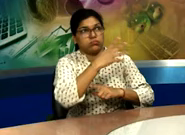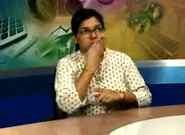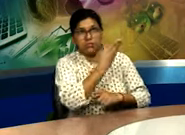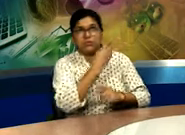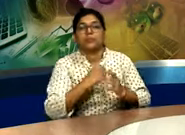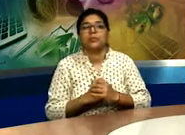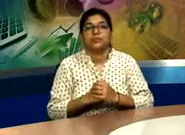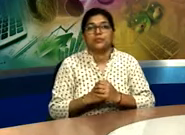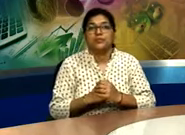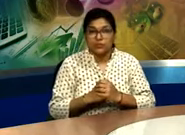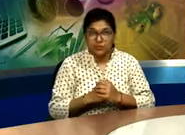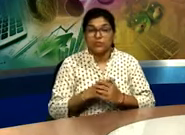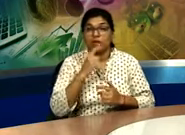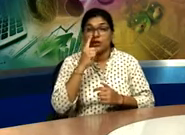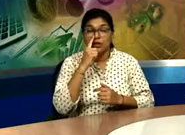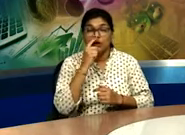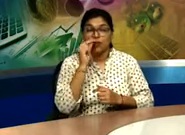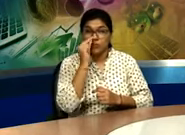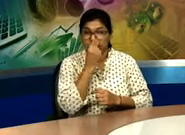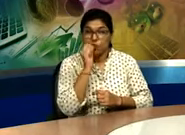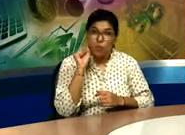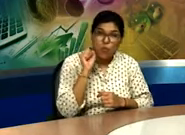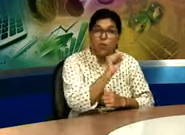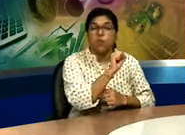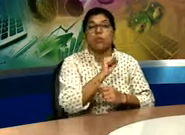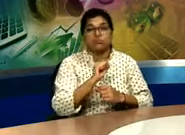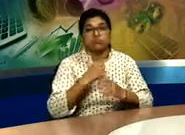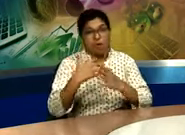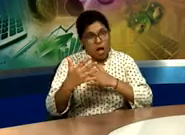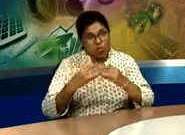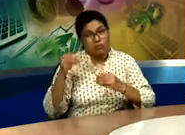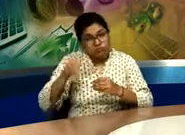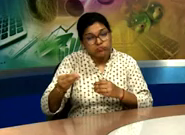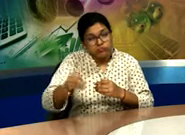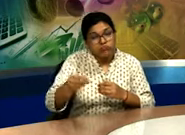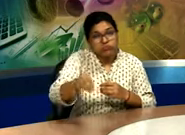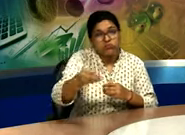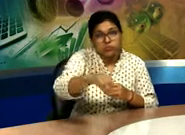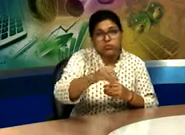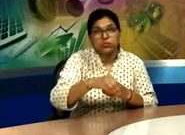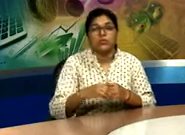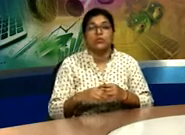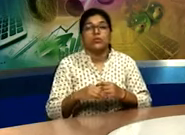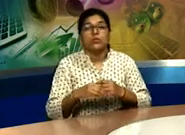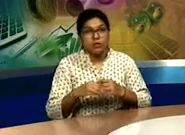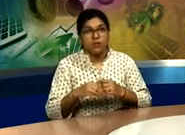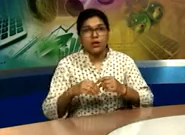That place, all the trees has been planted by herself.